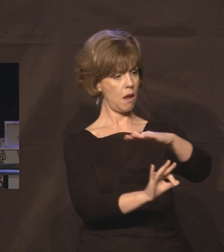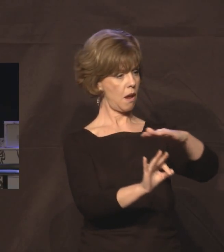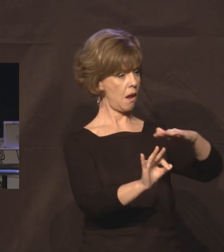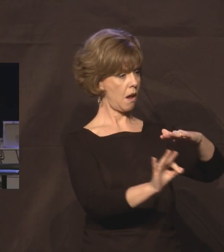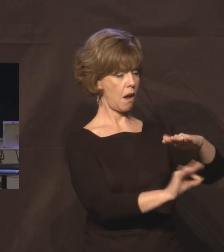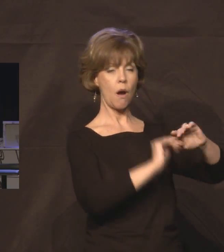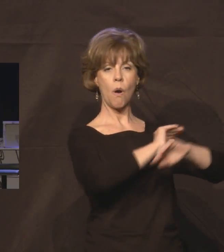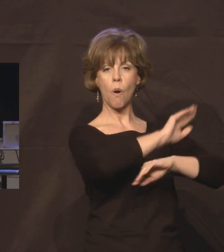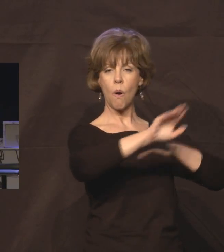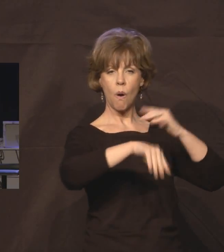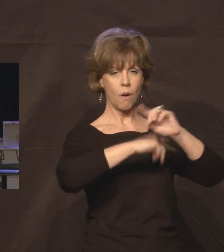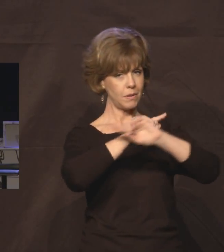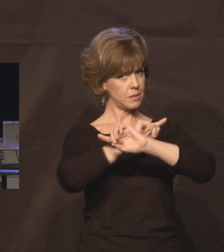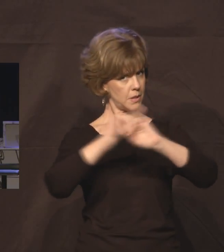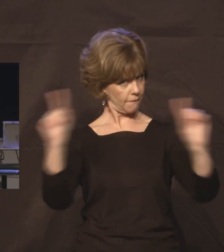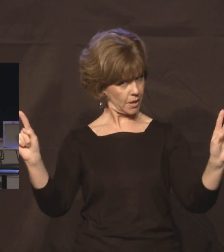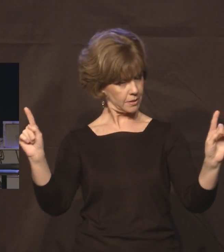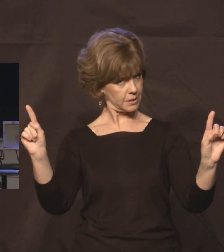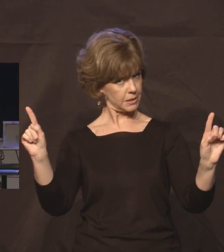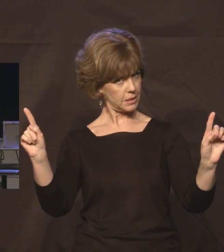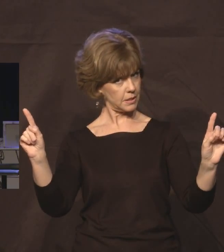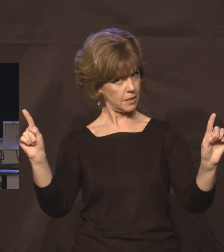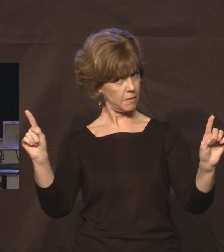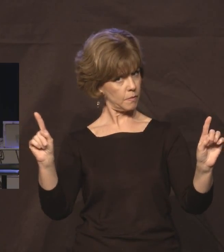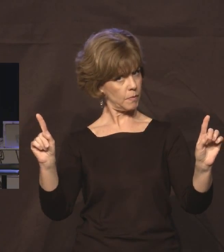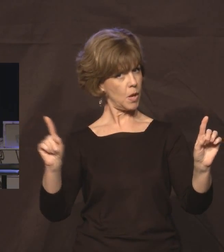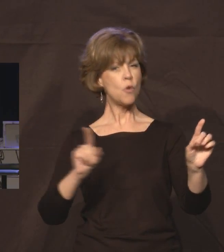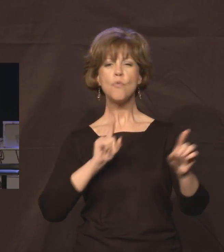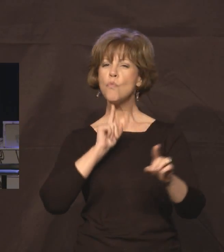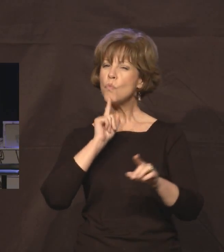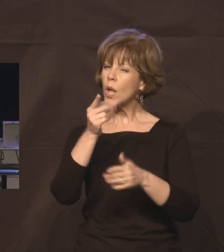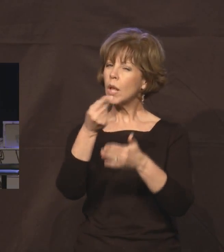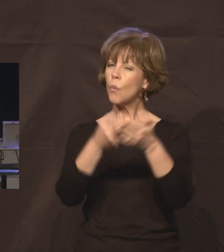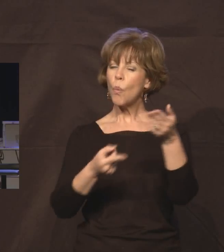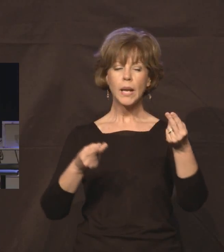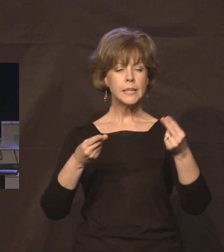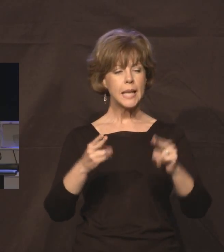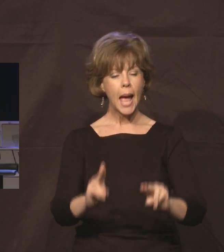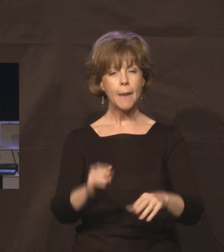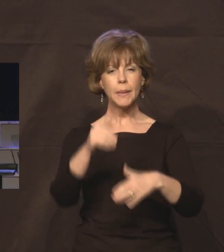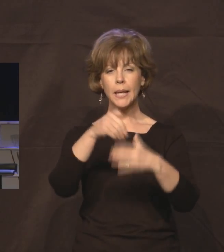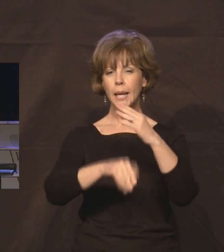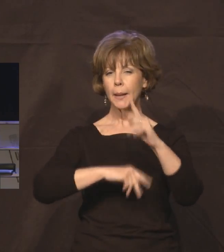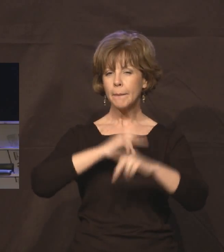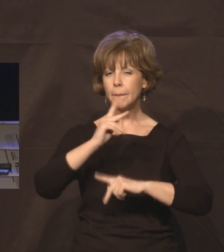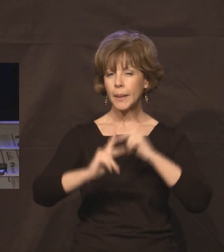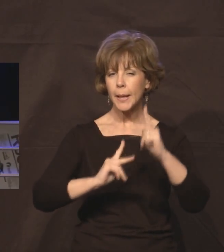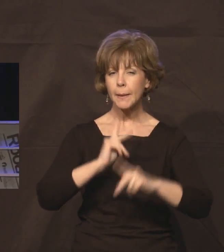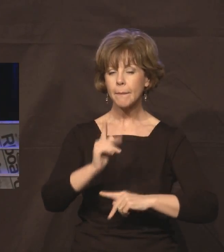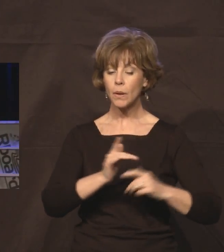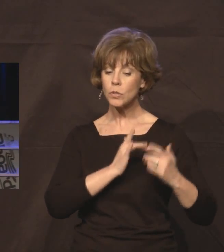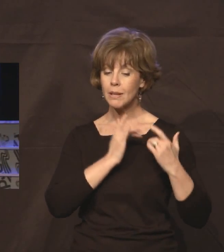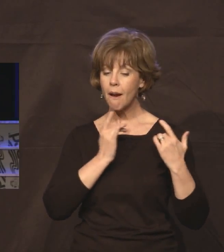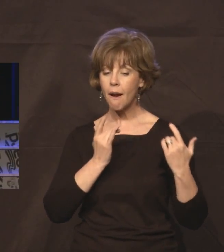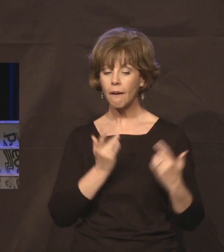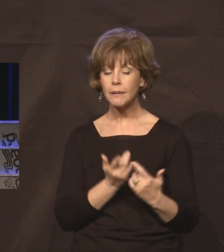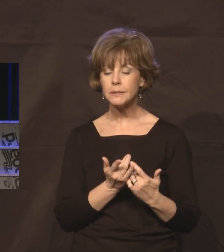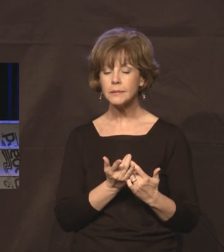different. That really what is happening in people's hearts, like you may look similar on the outside, but what else on the